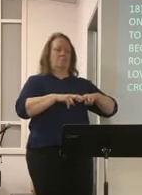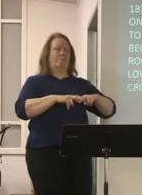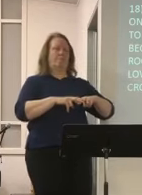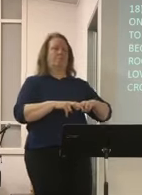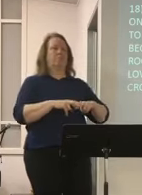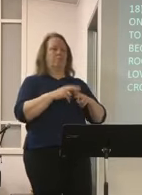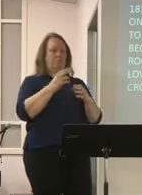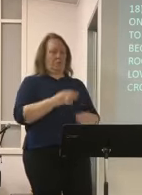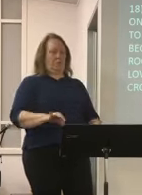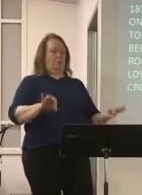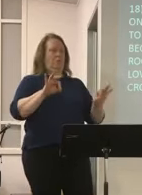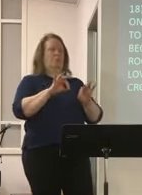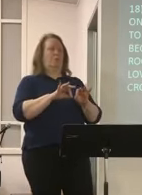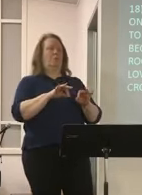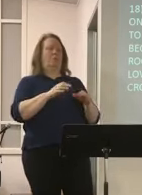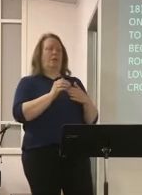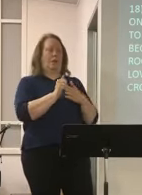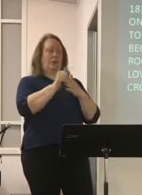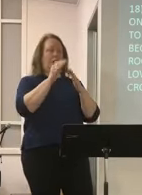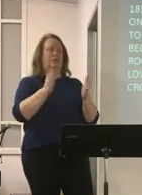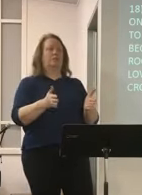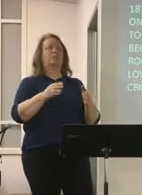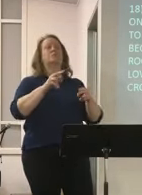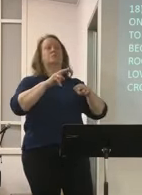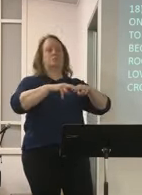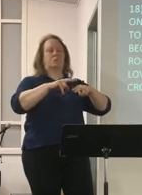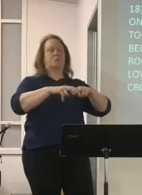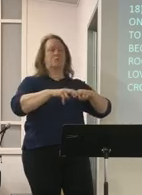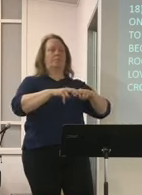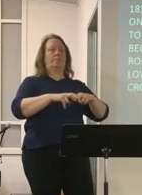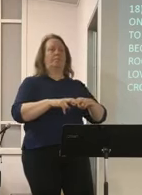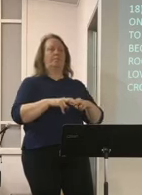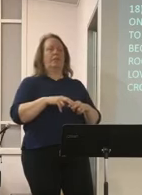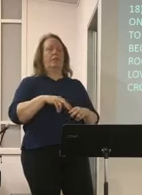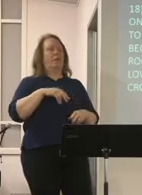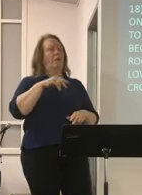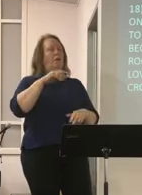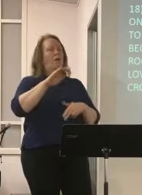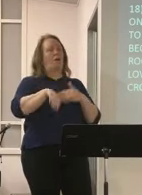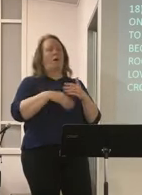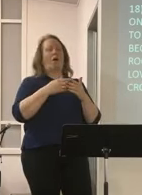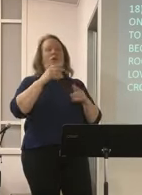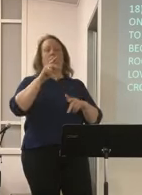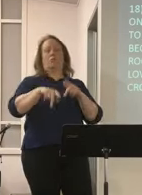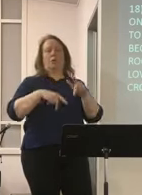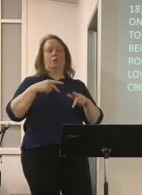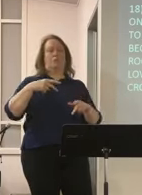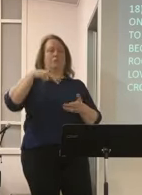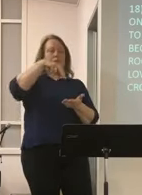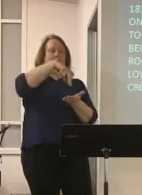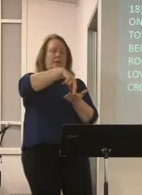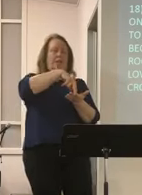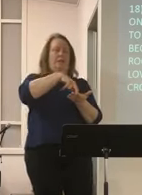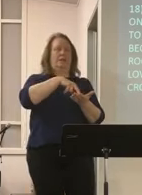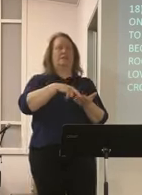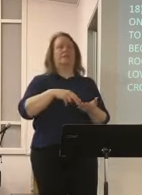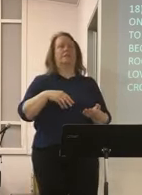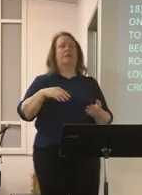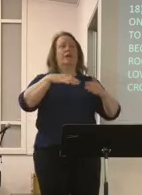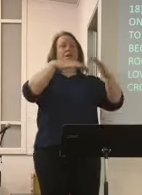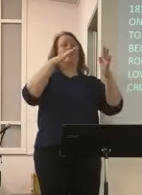the people of Capernaum were standing. But the Pharisees were sitting, and yet there was no more space inside